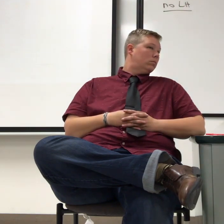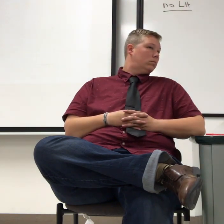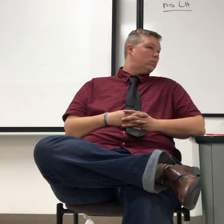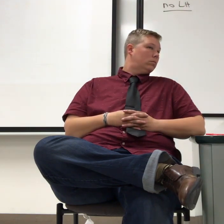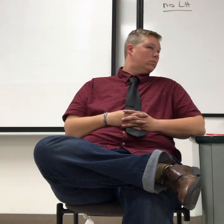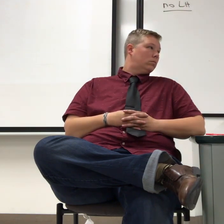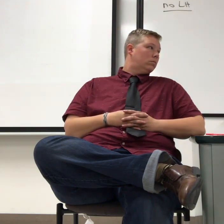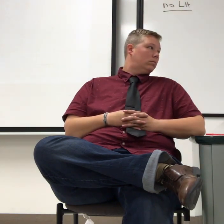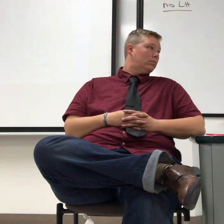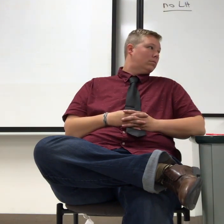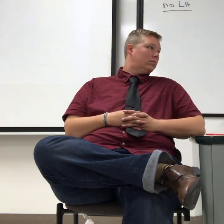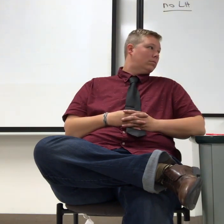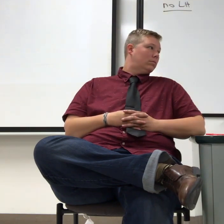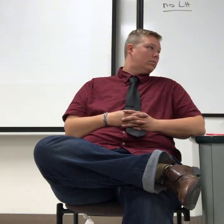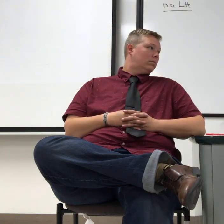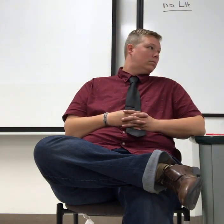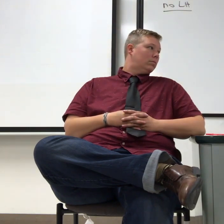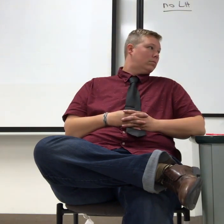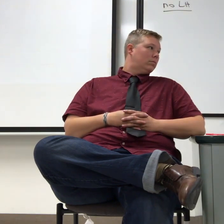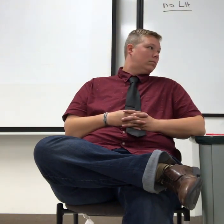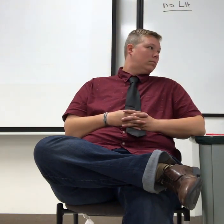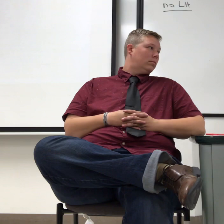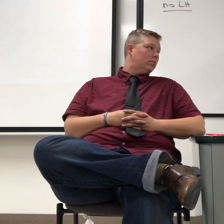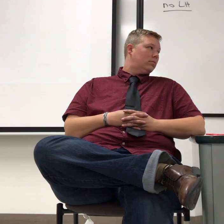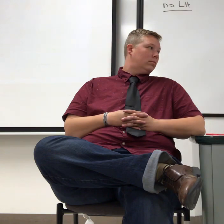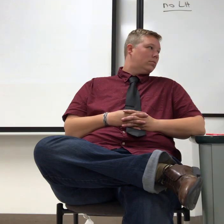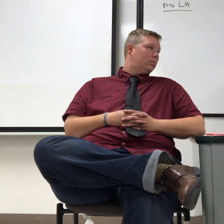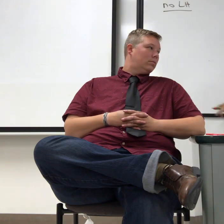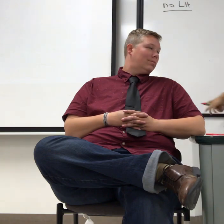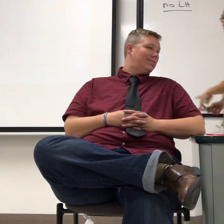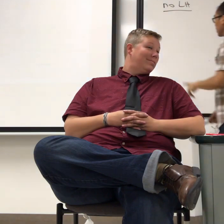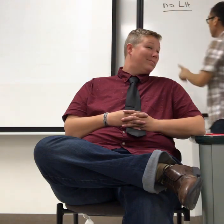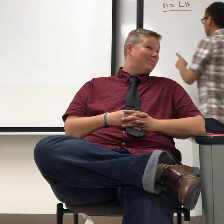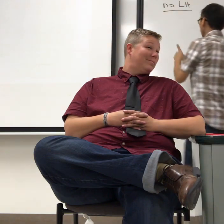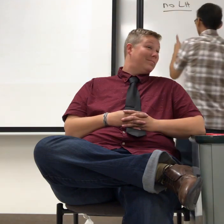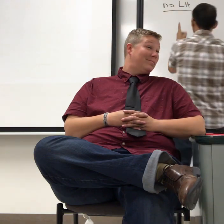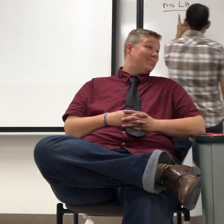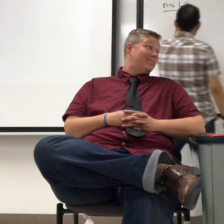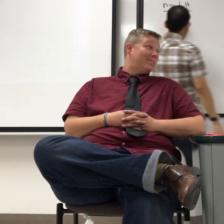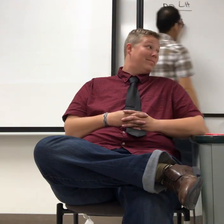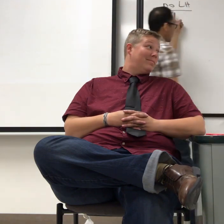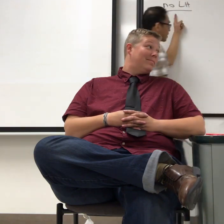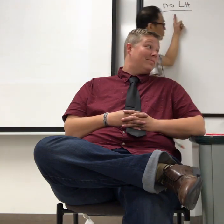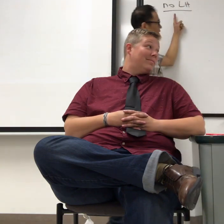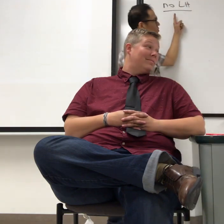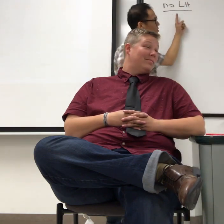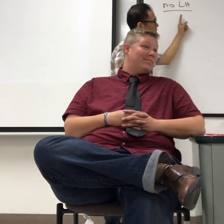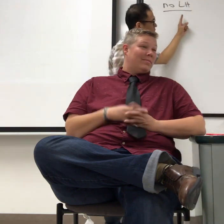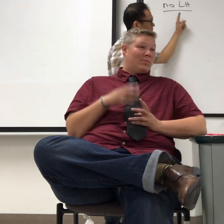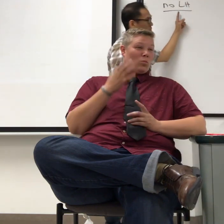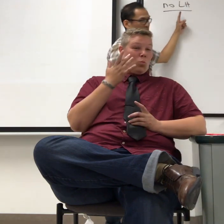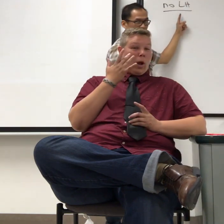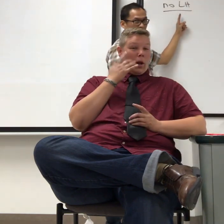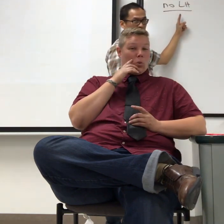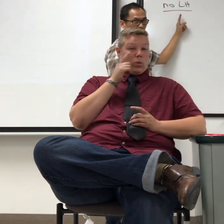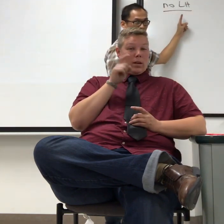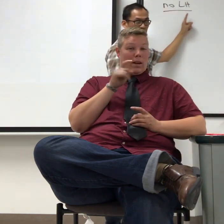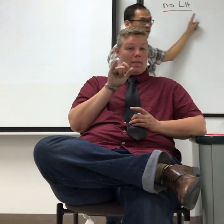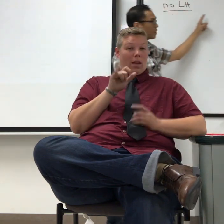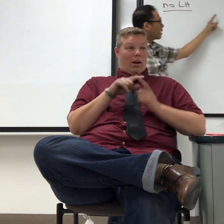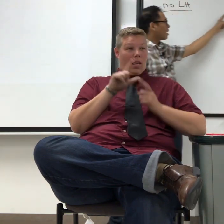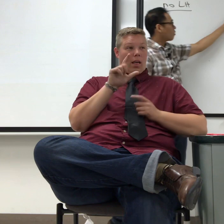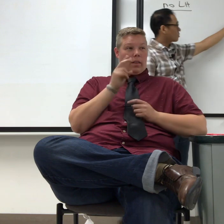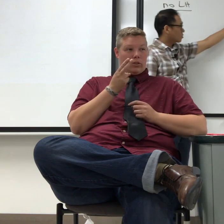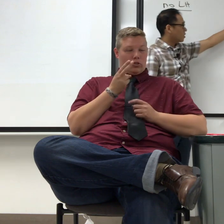So I'll draw right arrow, sustain. Because let's remember, why do you need it? There's no LH. This was the first